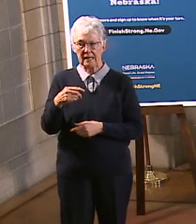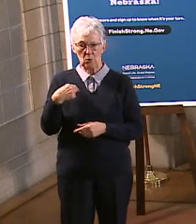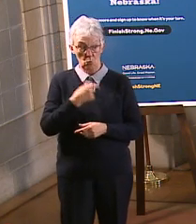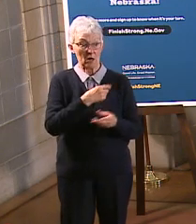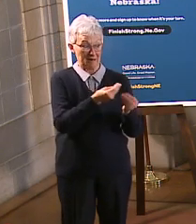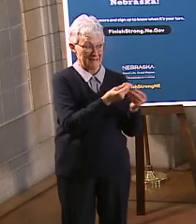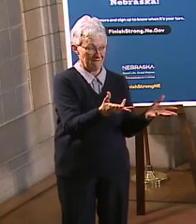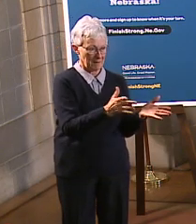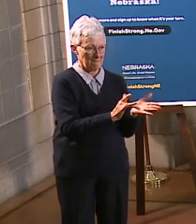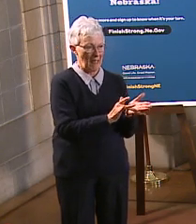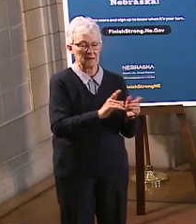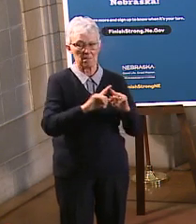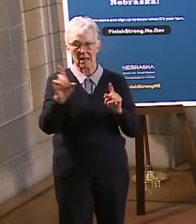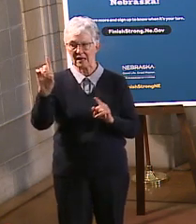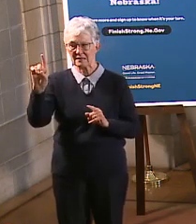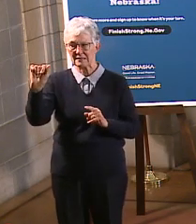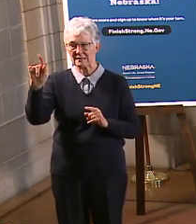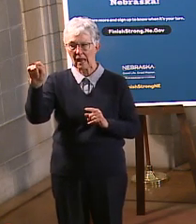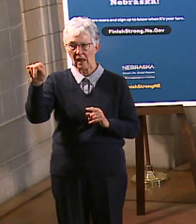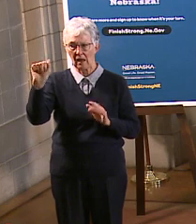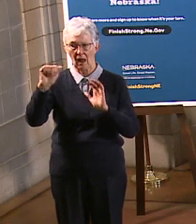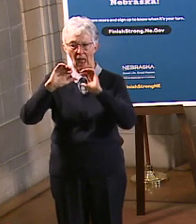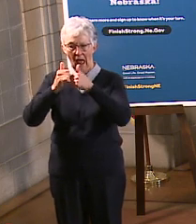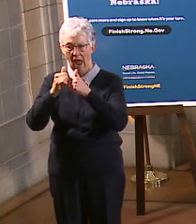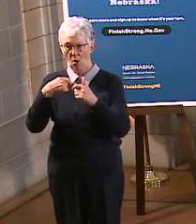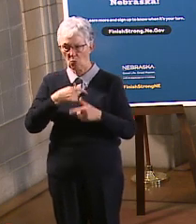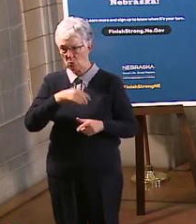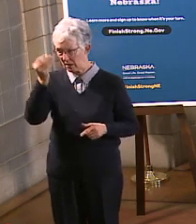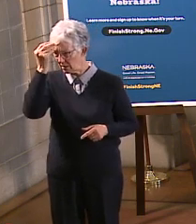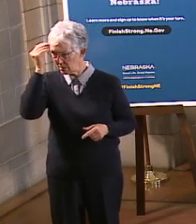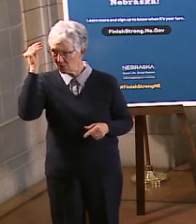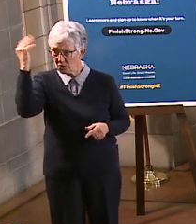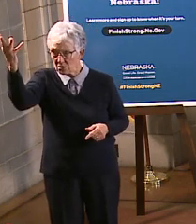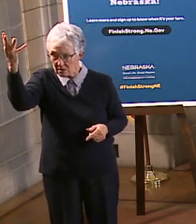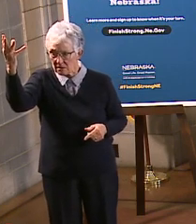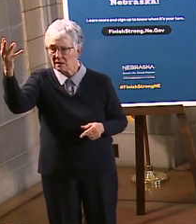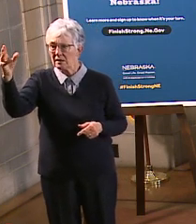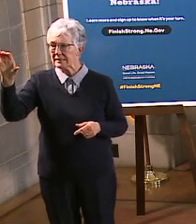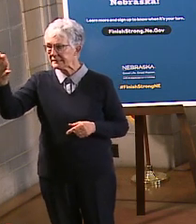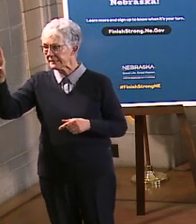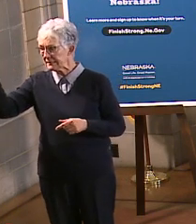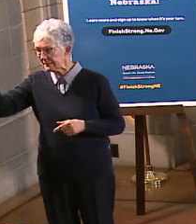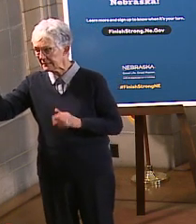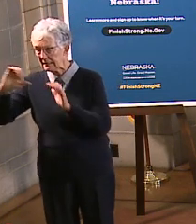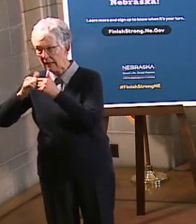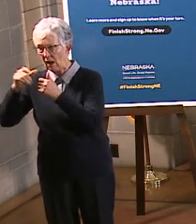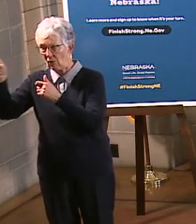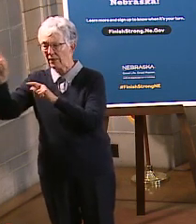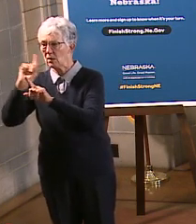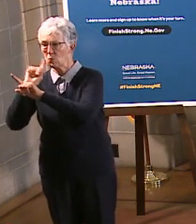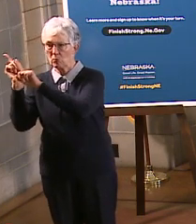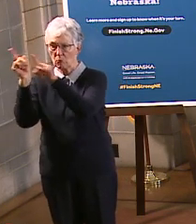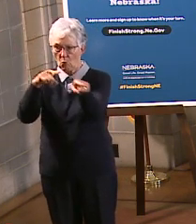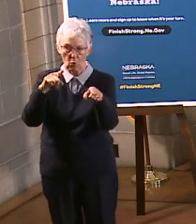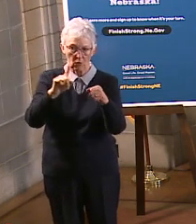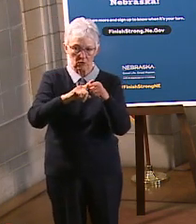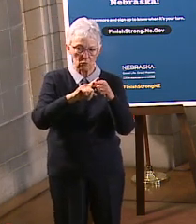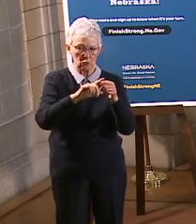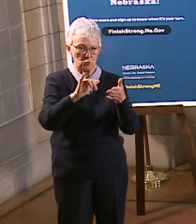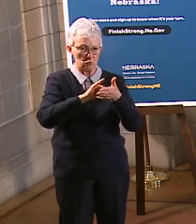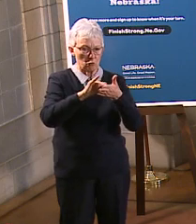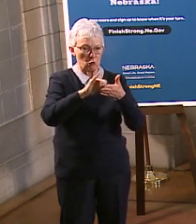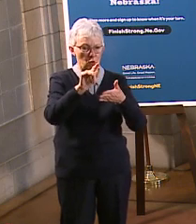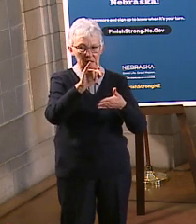also working with the CDC with regard to how they're doing data reporting. We've had ongoing conversations with the CDC, several phone calls with